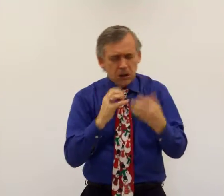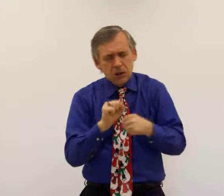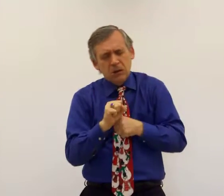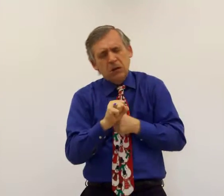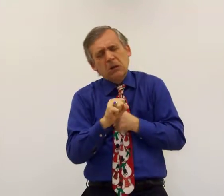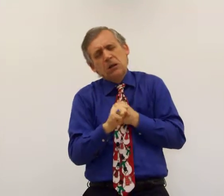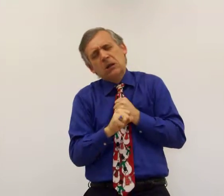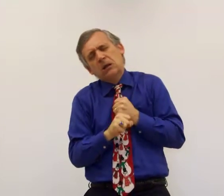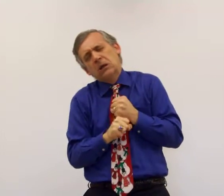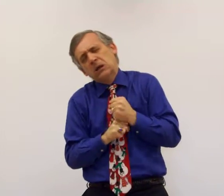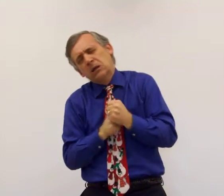while birds,